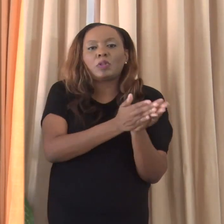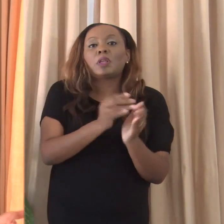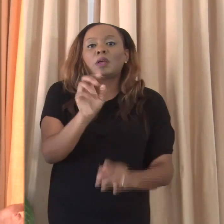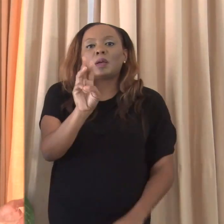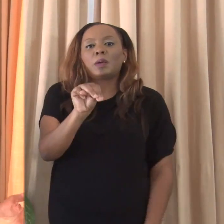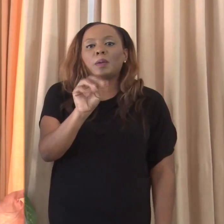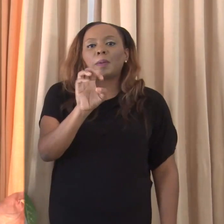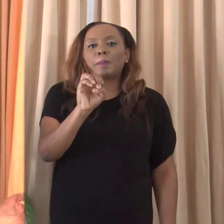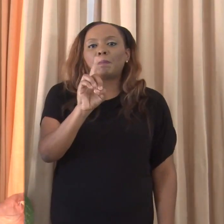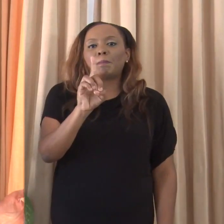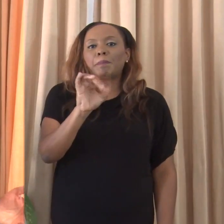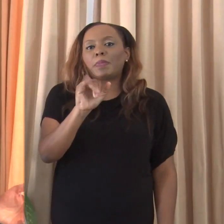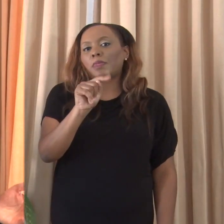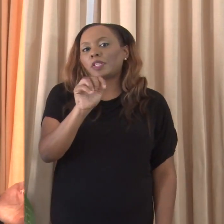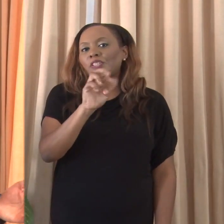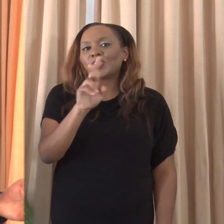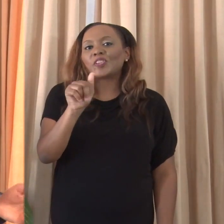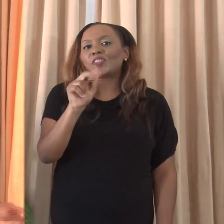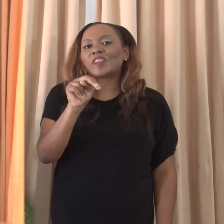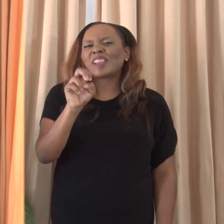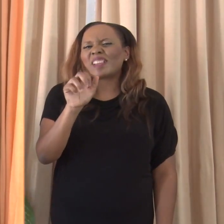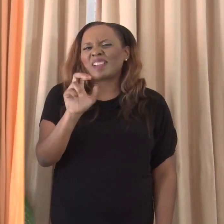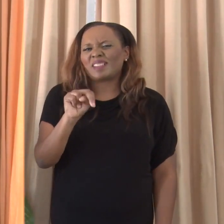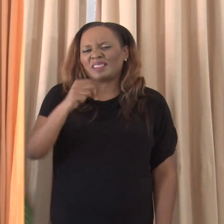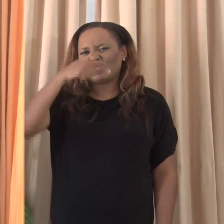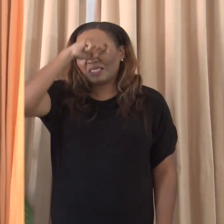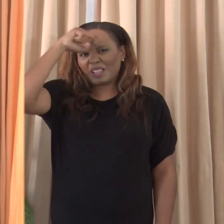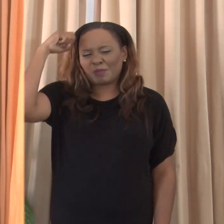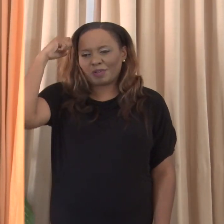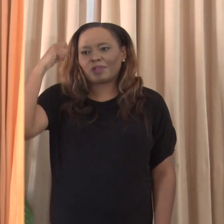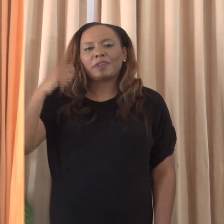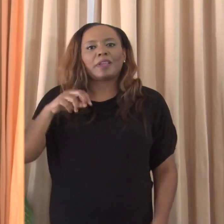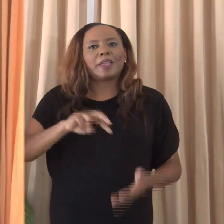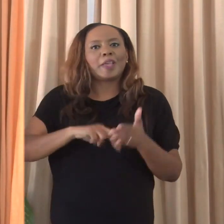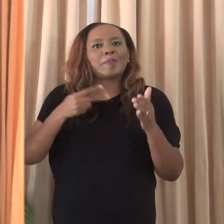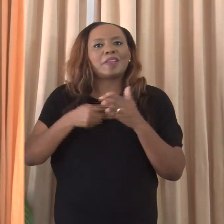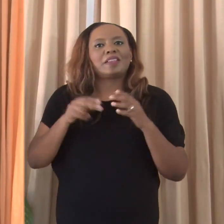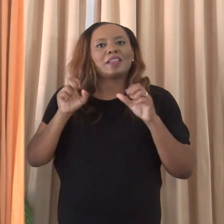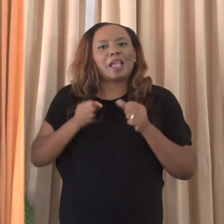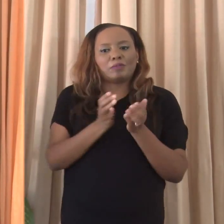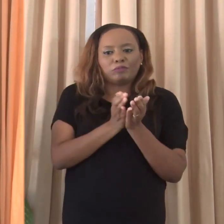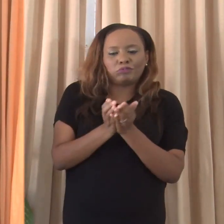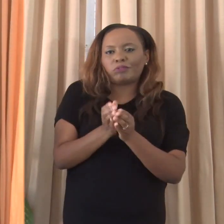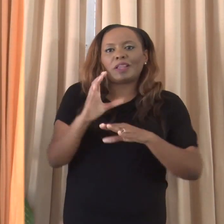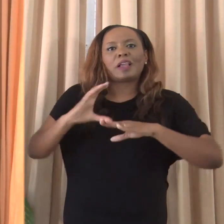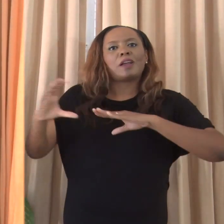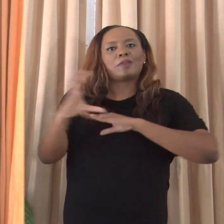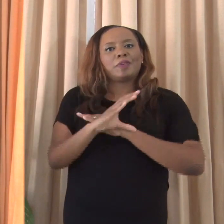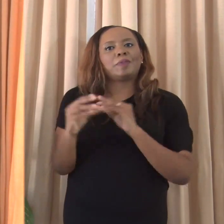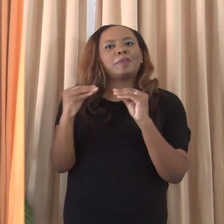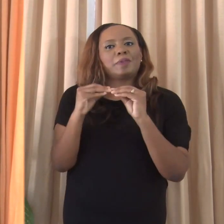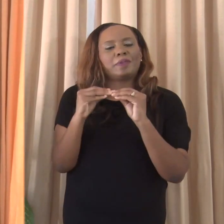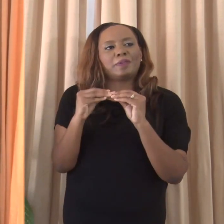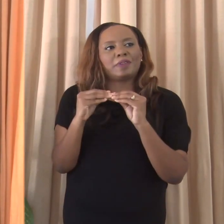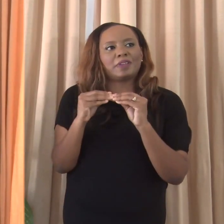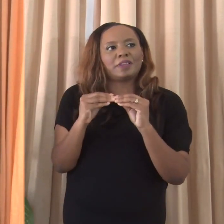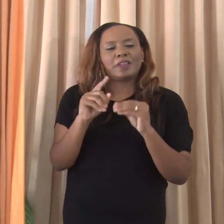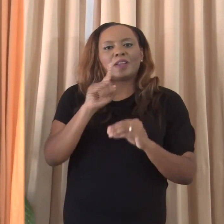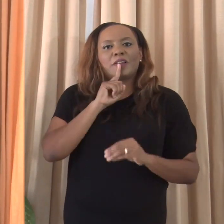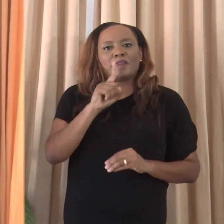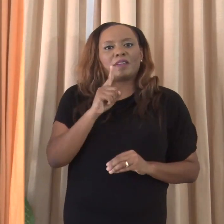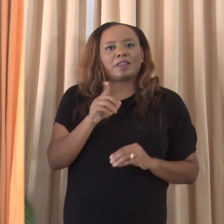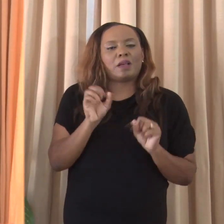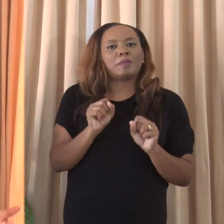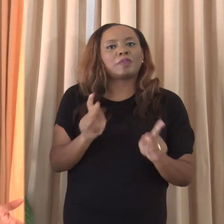is an option which is apparently on the table. And again, I feel that it is something that we must see as an